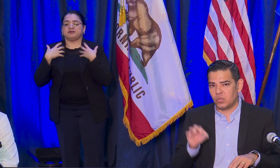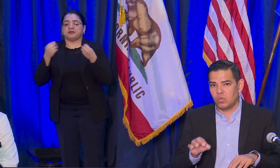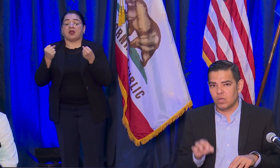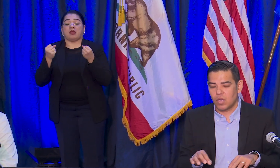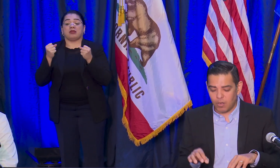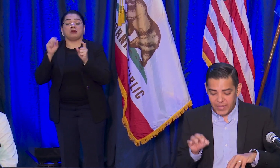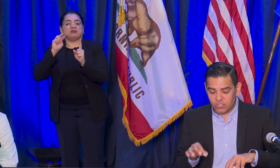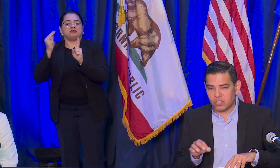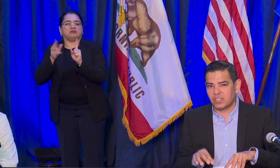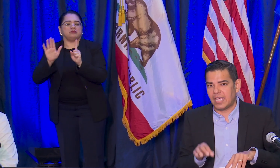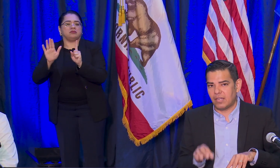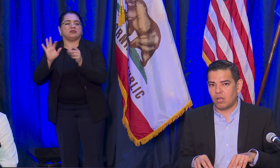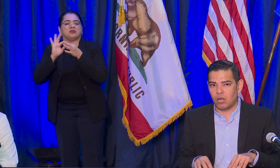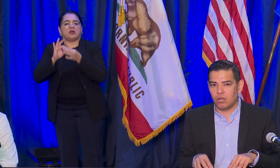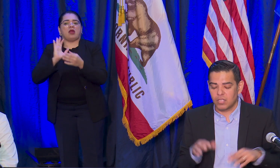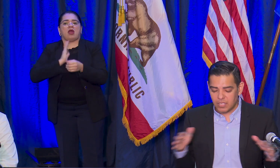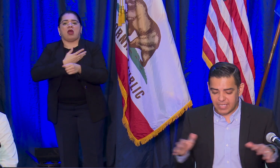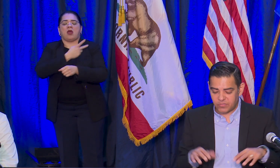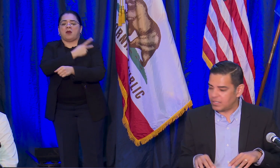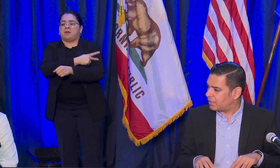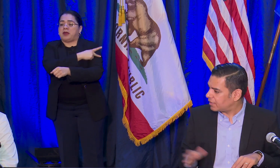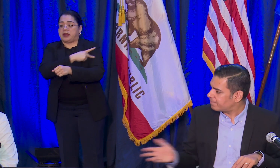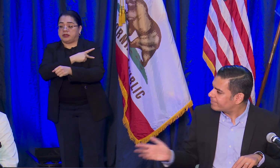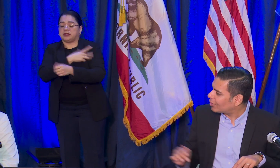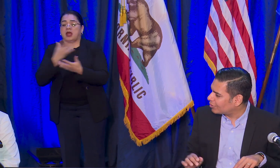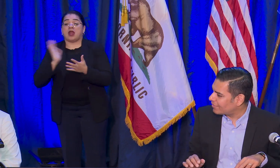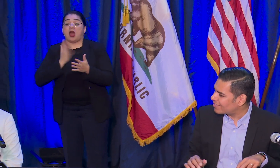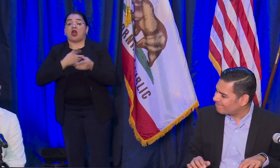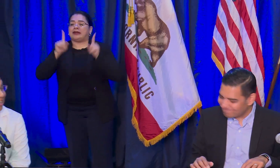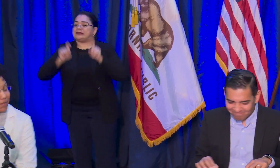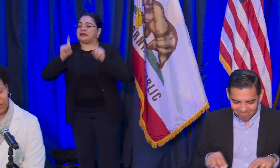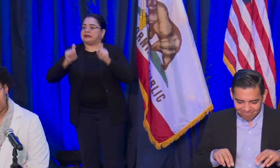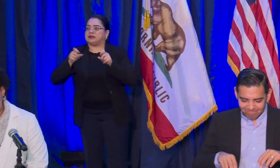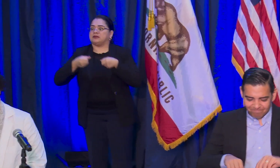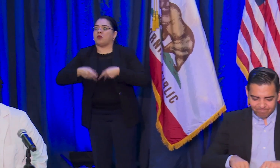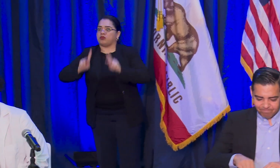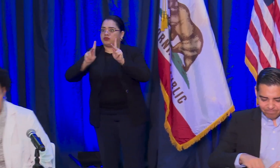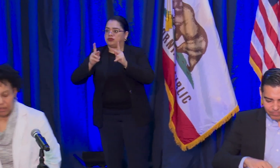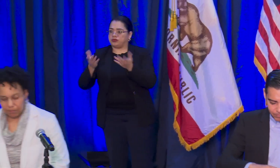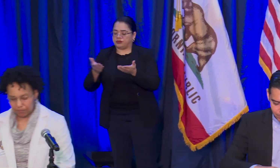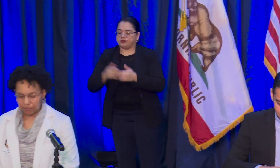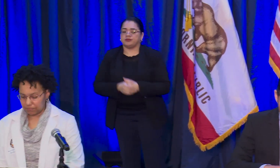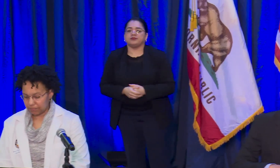relates to our patients and our testing ability. Dr. Davis. Thank you, Mayor.